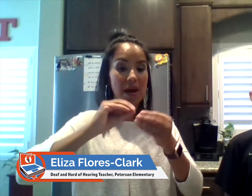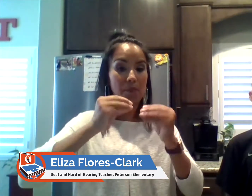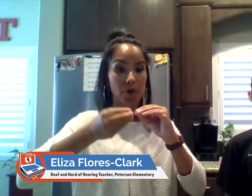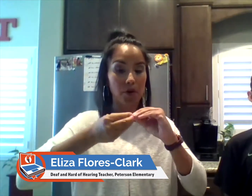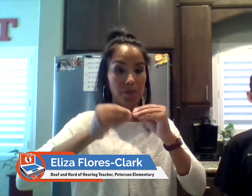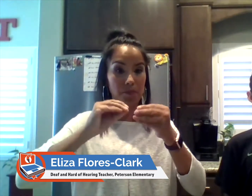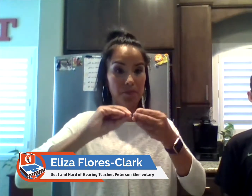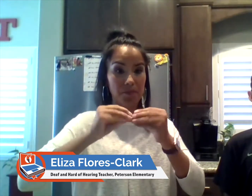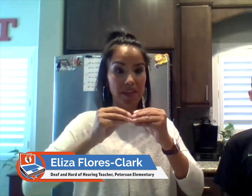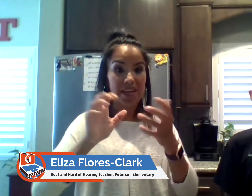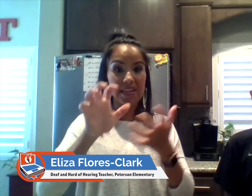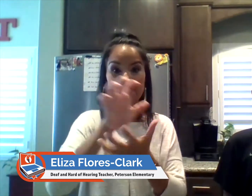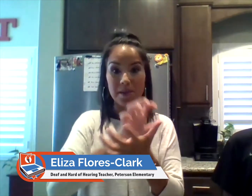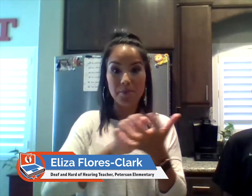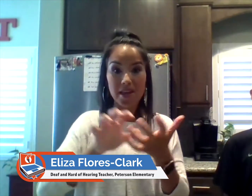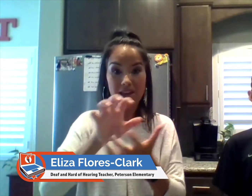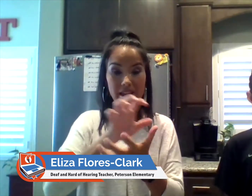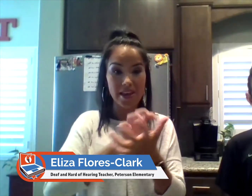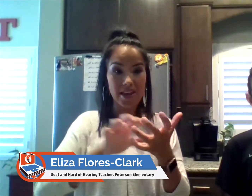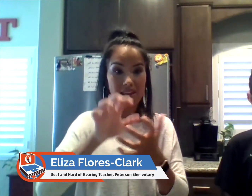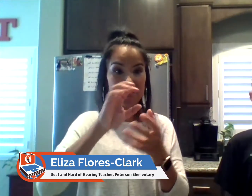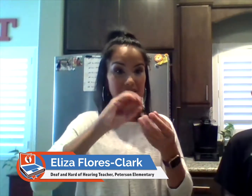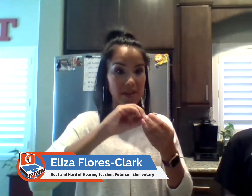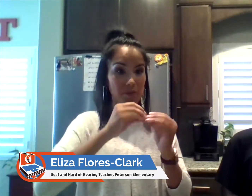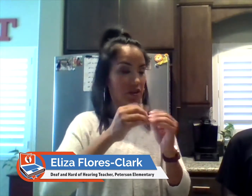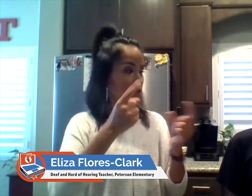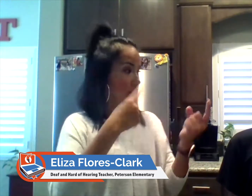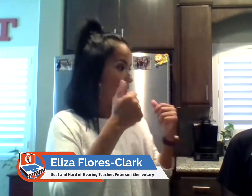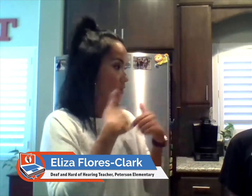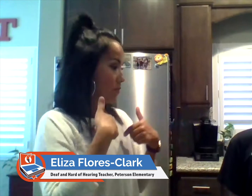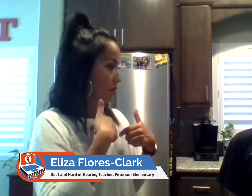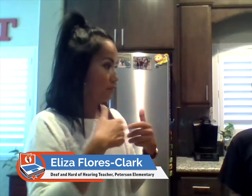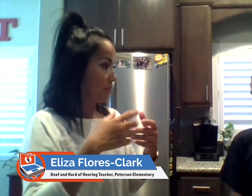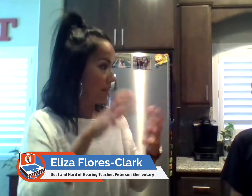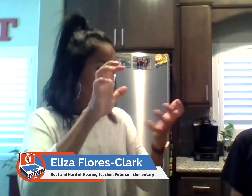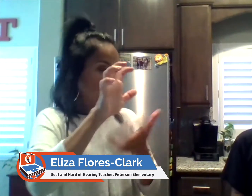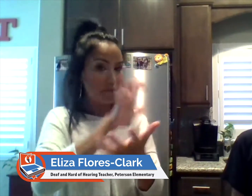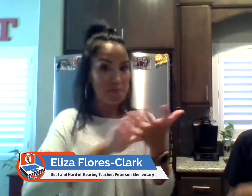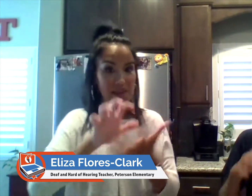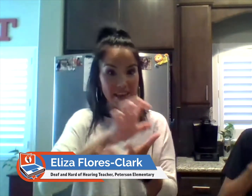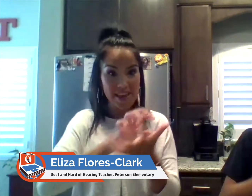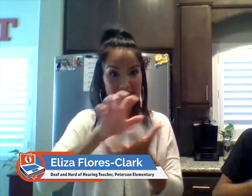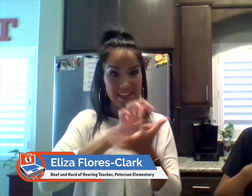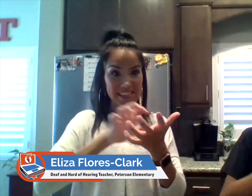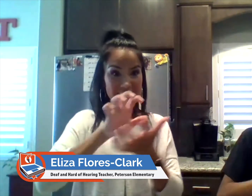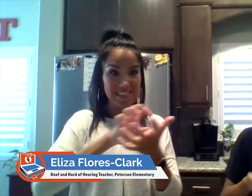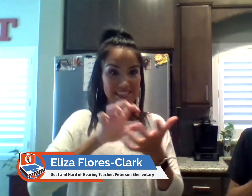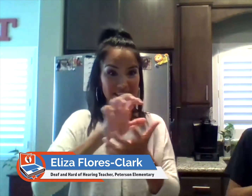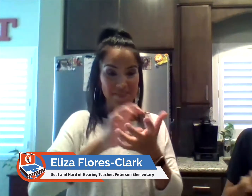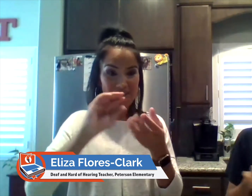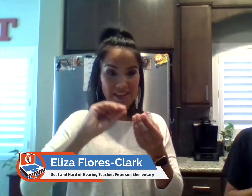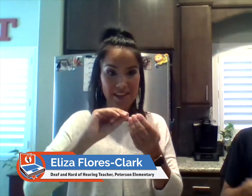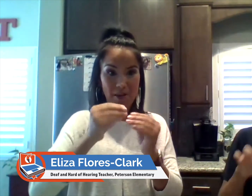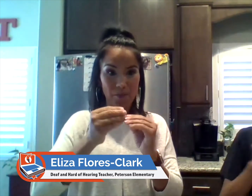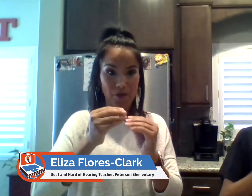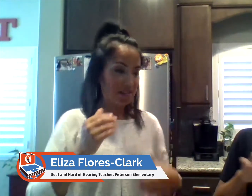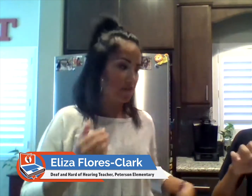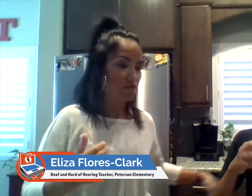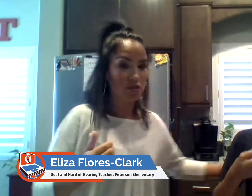number. It's a mixed number. Can you sign that with me? Mixed number. Let's have you scoot this